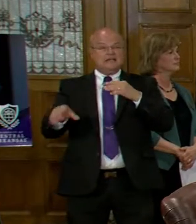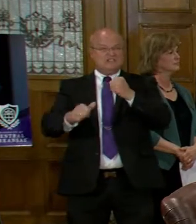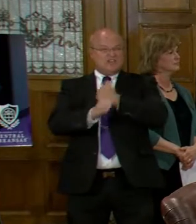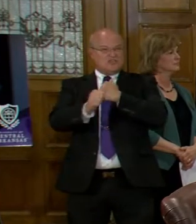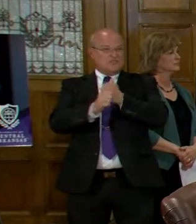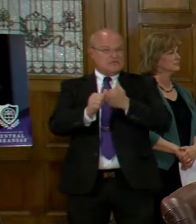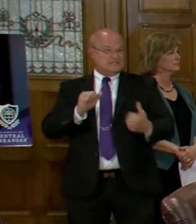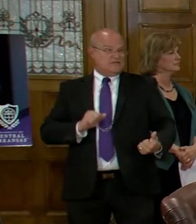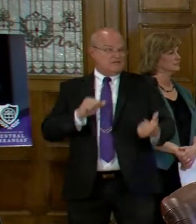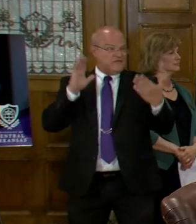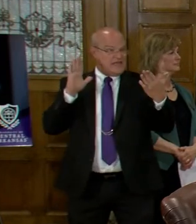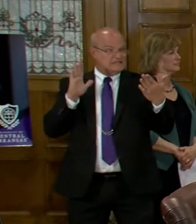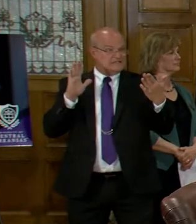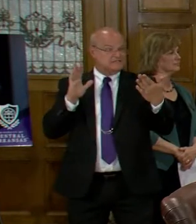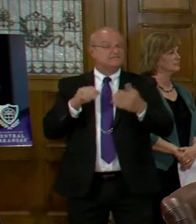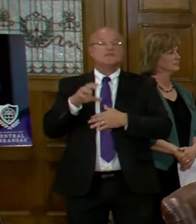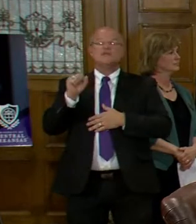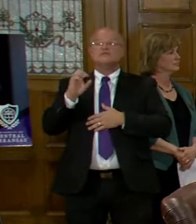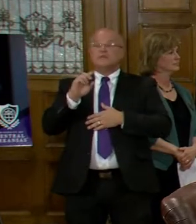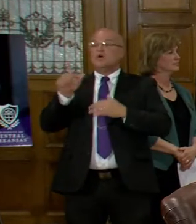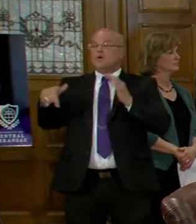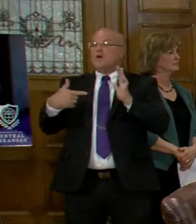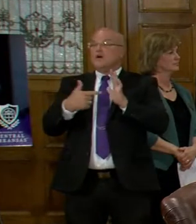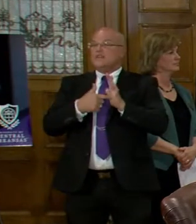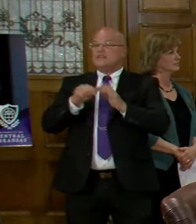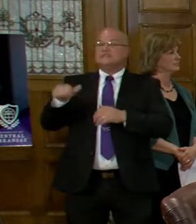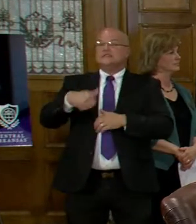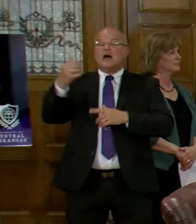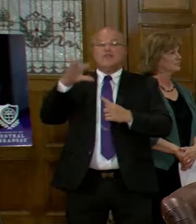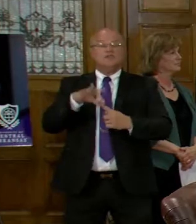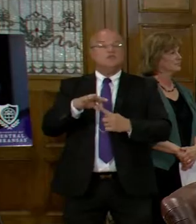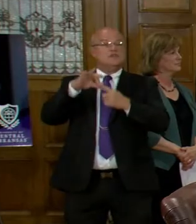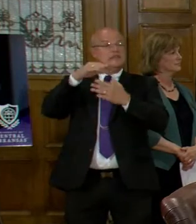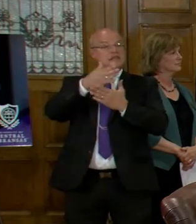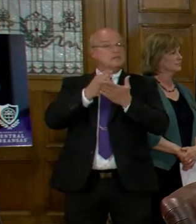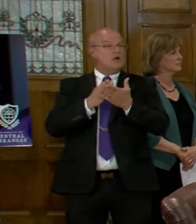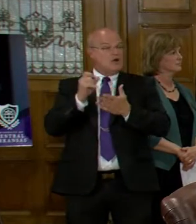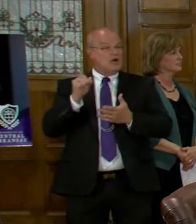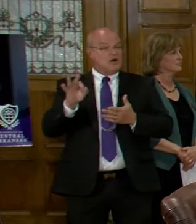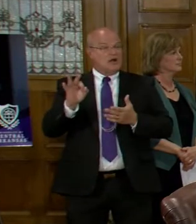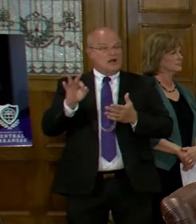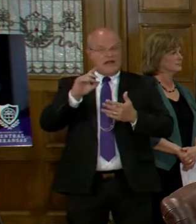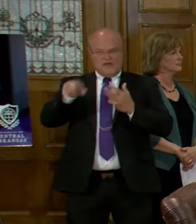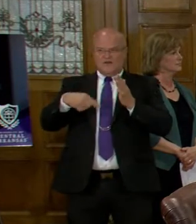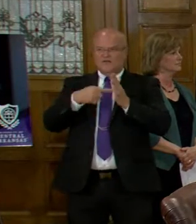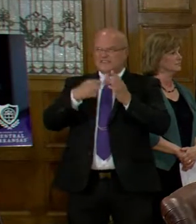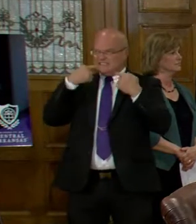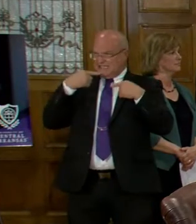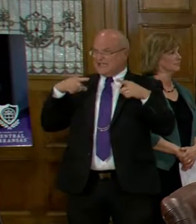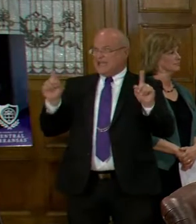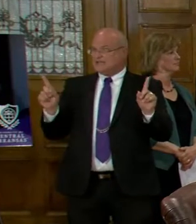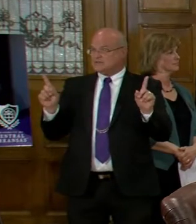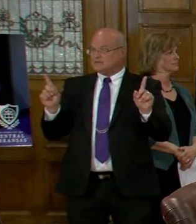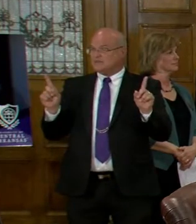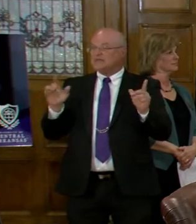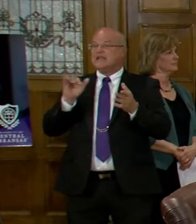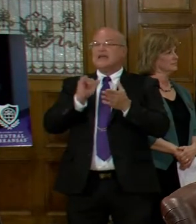would face. And so this other unique part of this